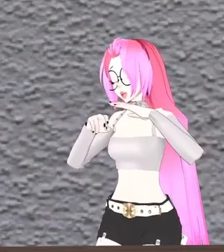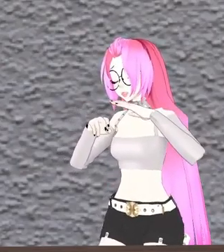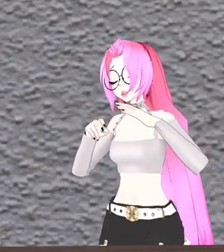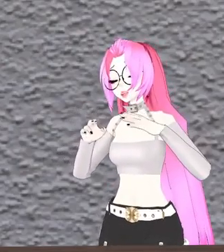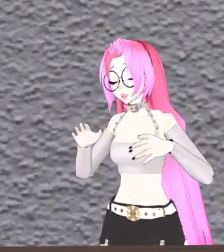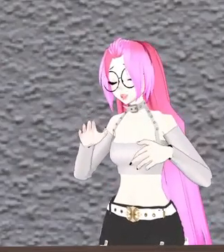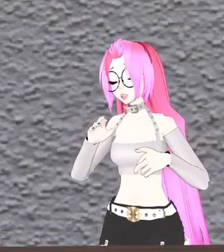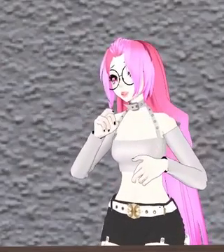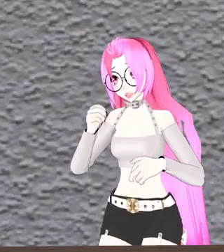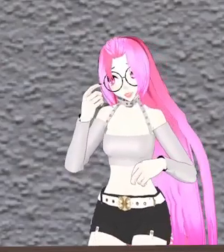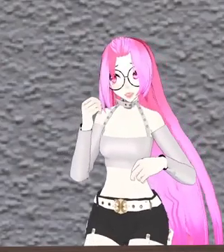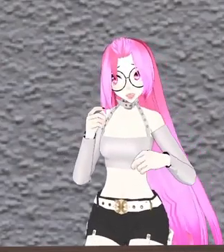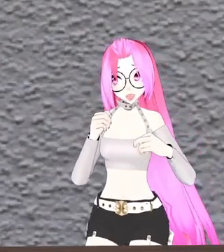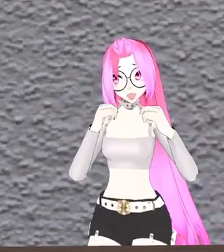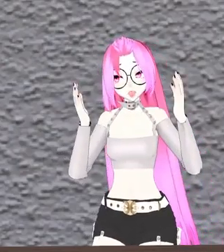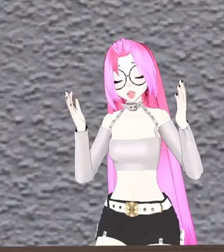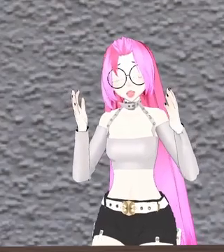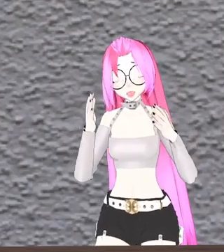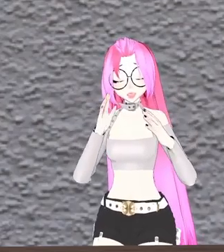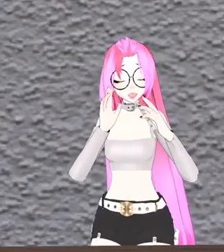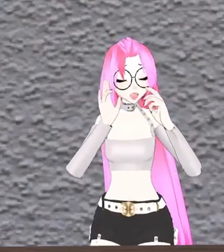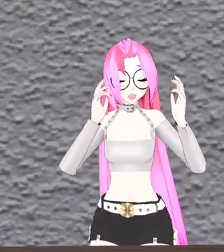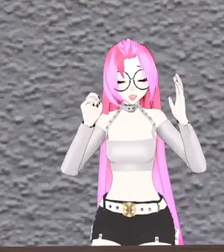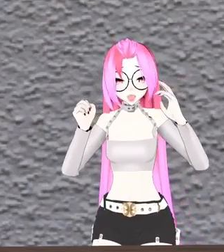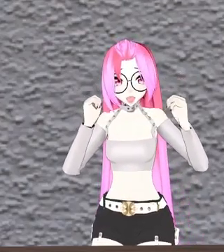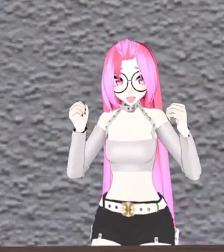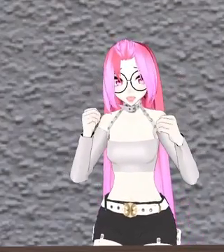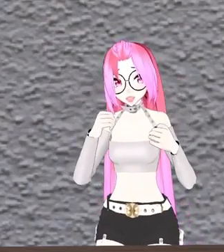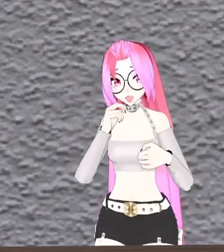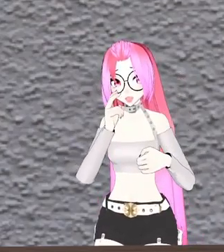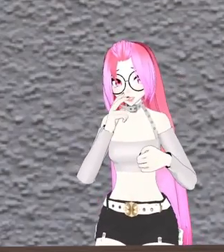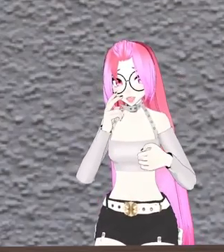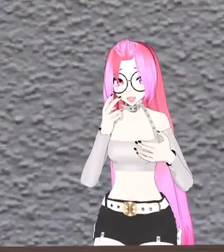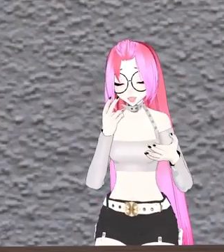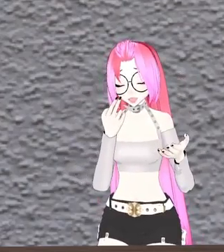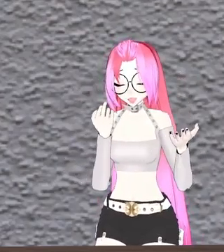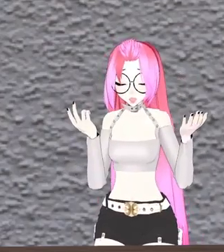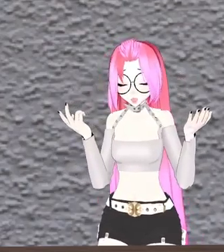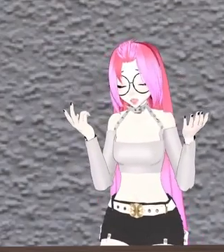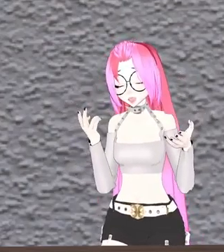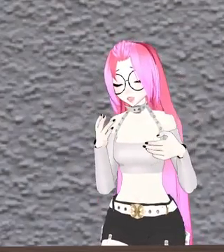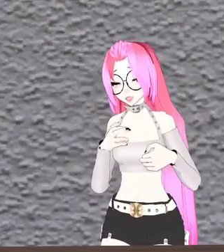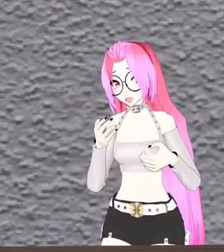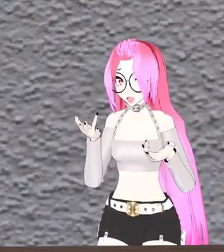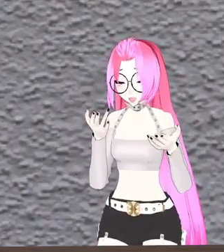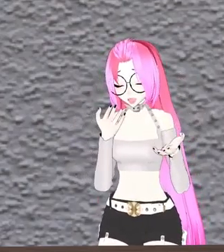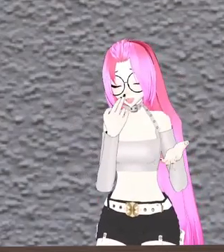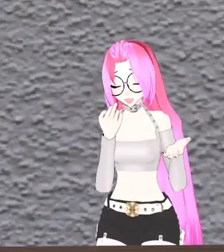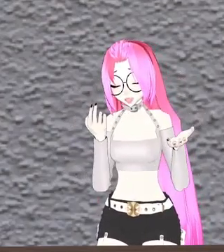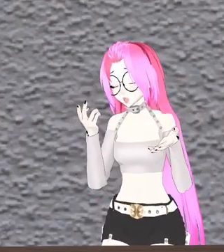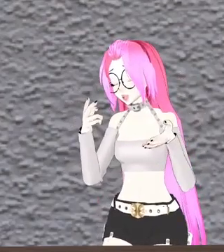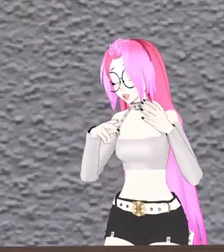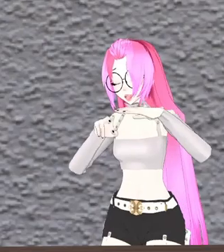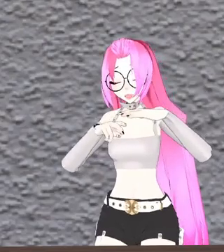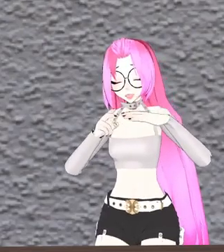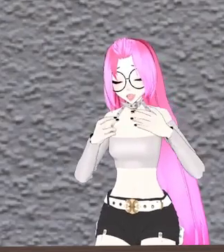mouth, because she talks a lot and she talks really loud. And I thought it was funny and cute. Like, I was like, oh, like, it's cute. Like, you talk a lot.